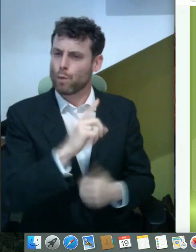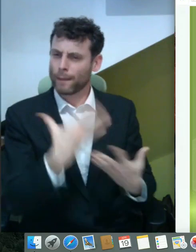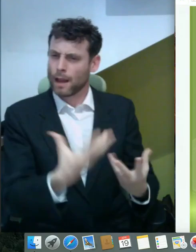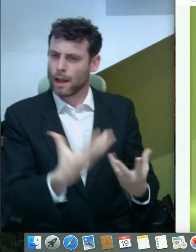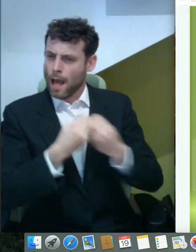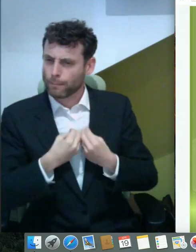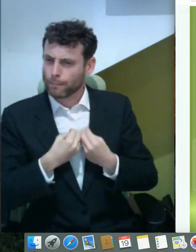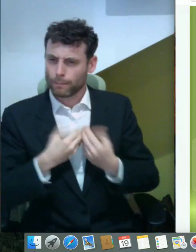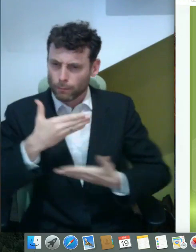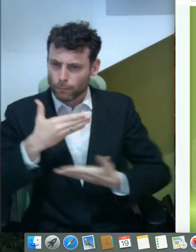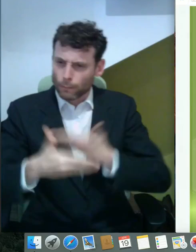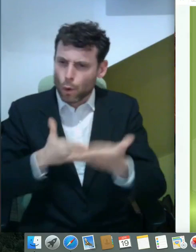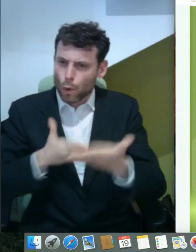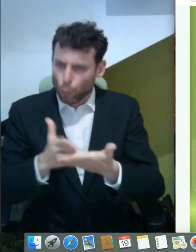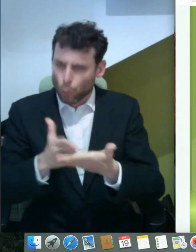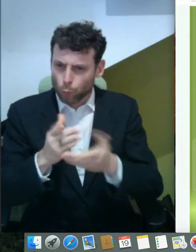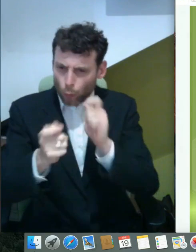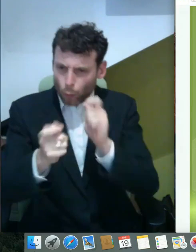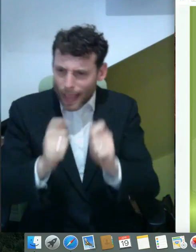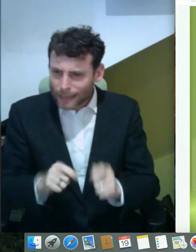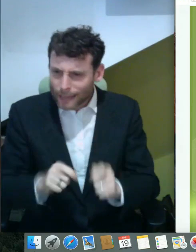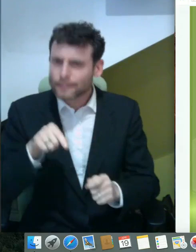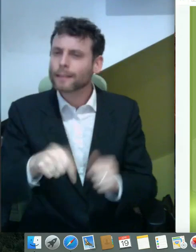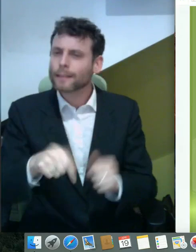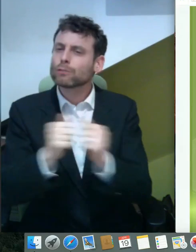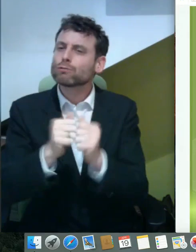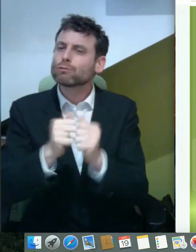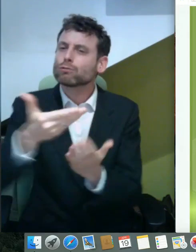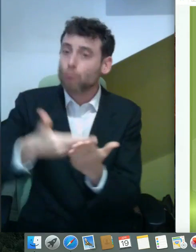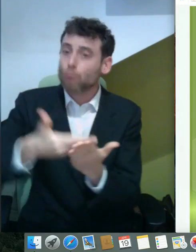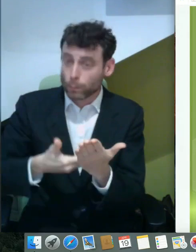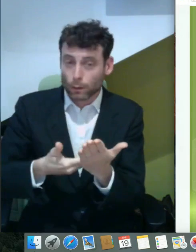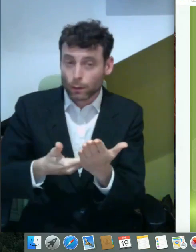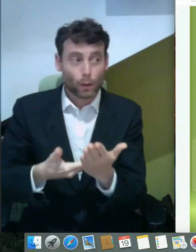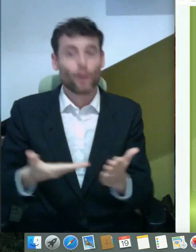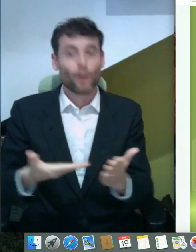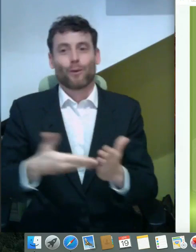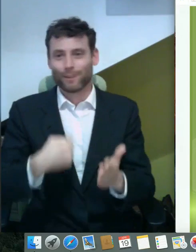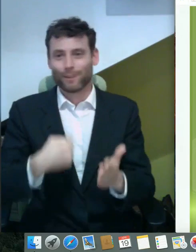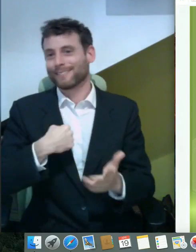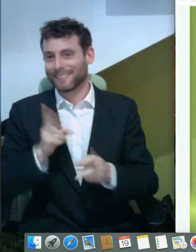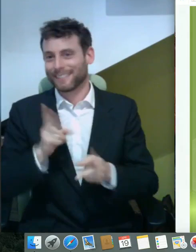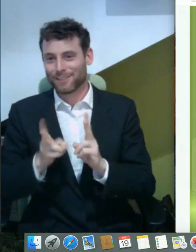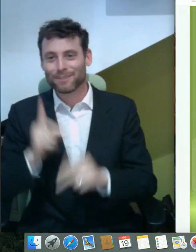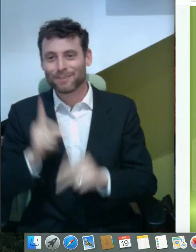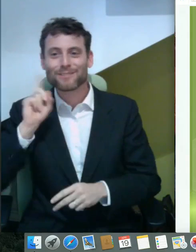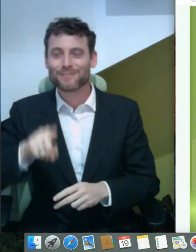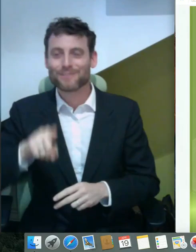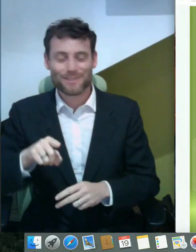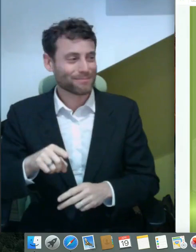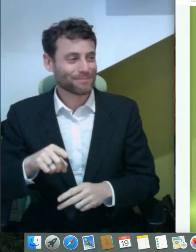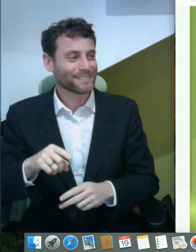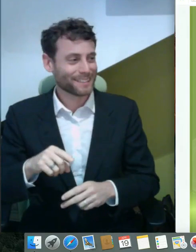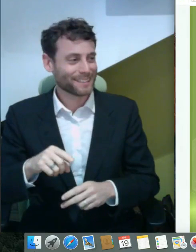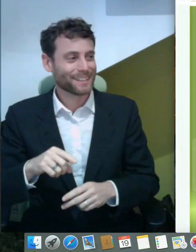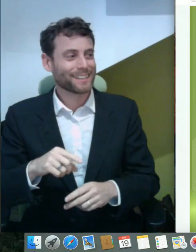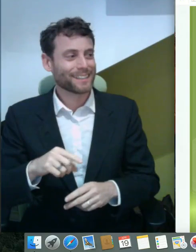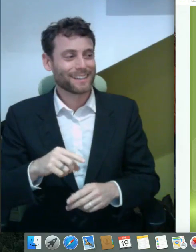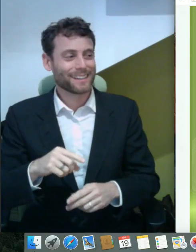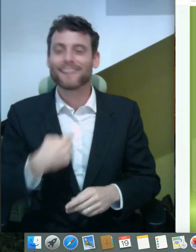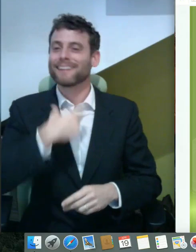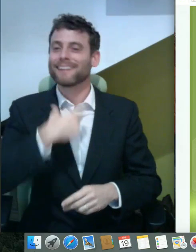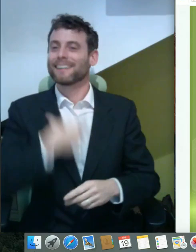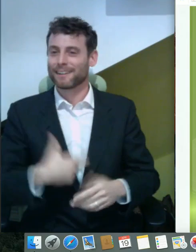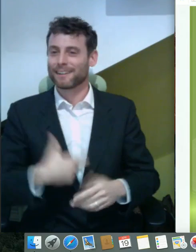given us during the editing of the document. In particular, the interpreter that you can see on your screen right now, Rob